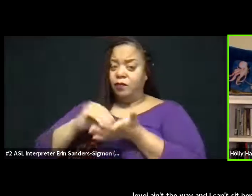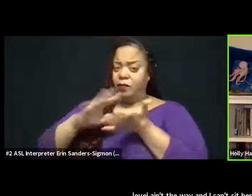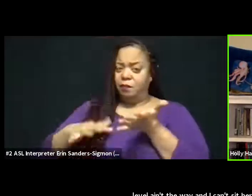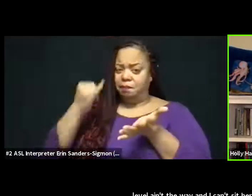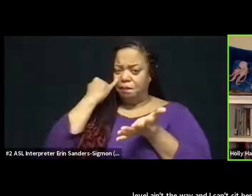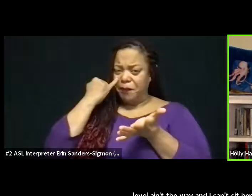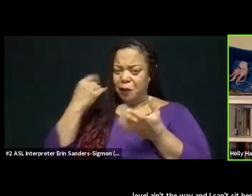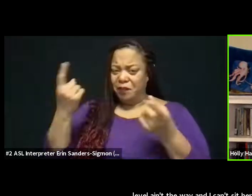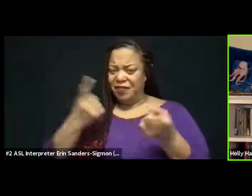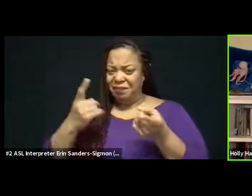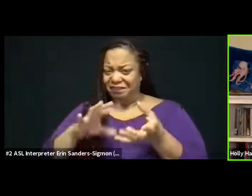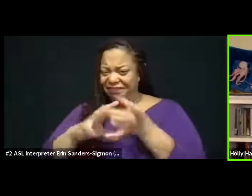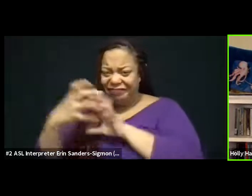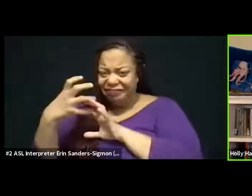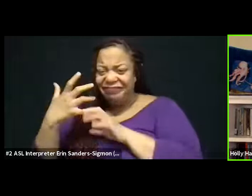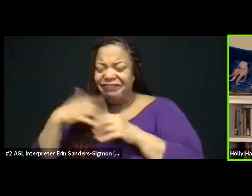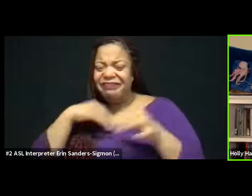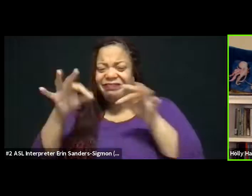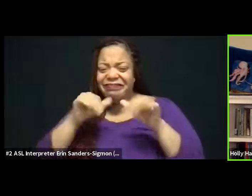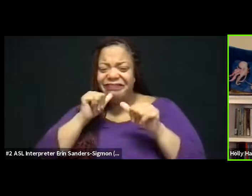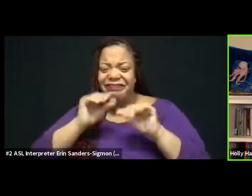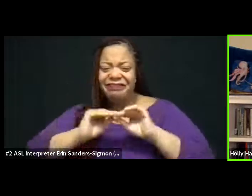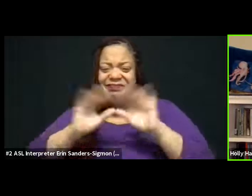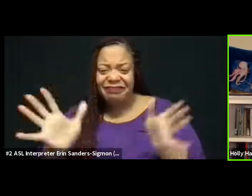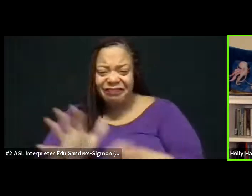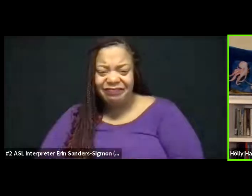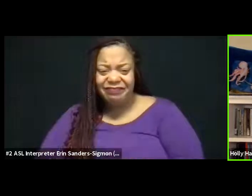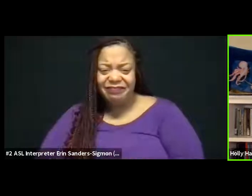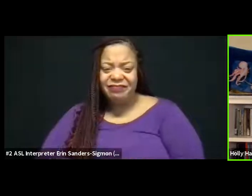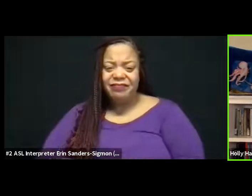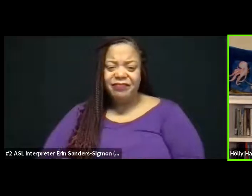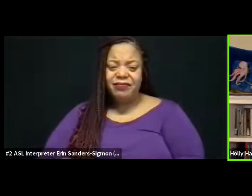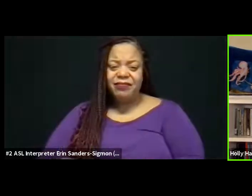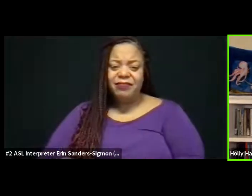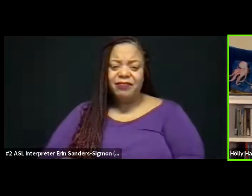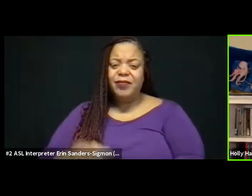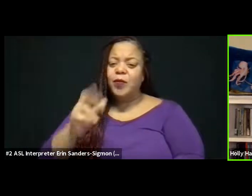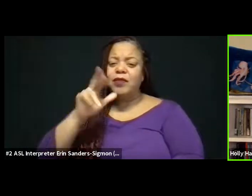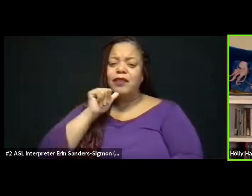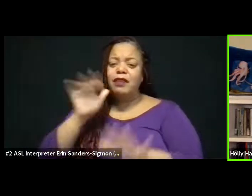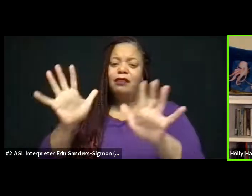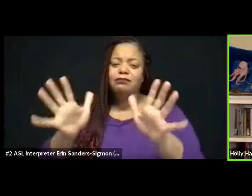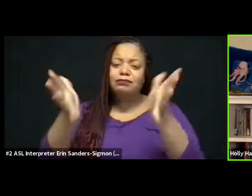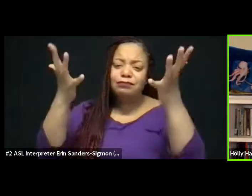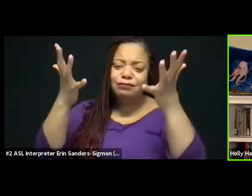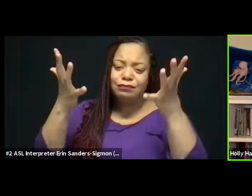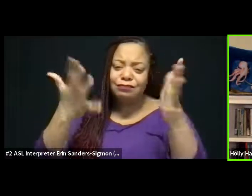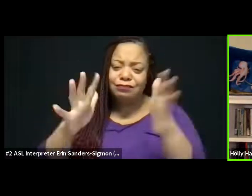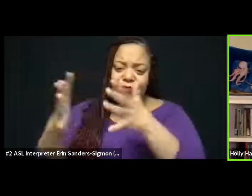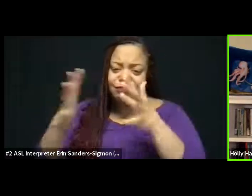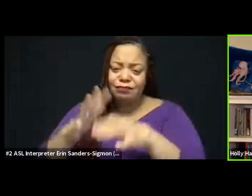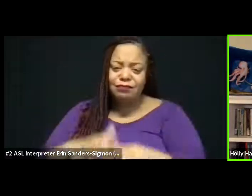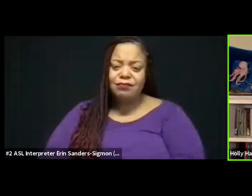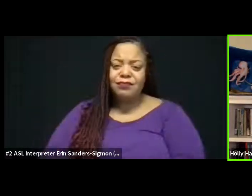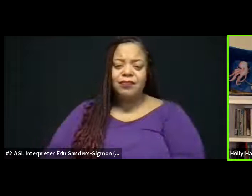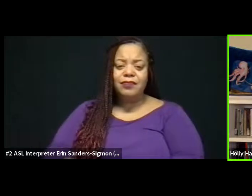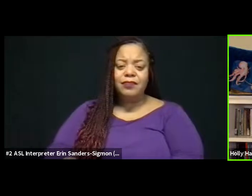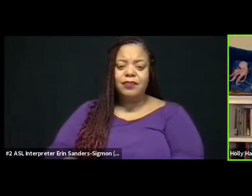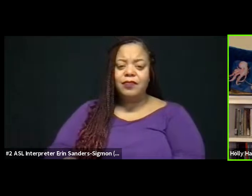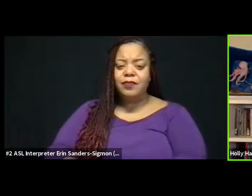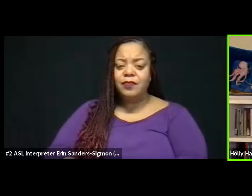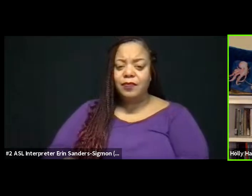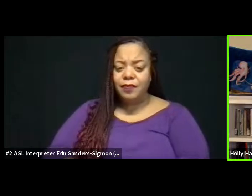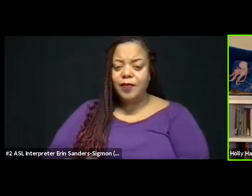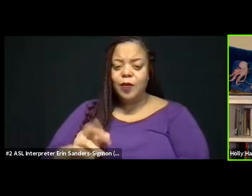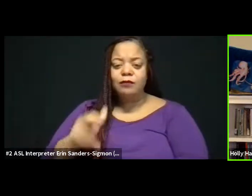lifting them up frequently for their resilience. And I was truly just so proud of them constantly. And I tried to tell them that more. And I think